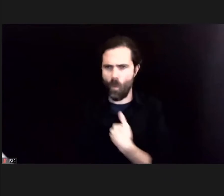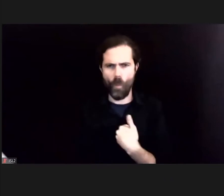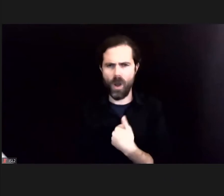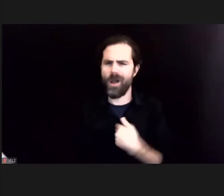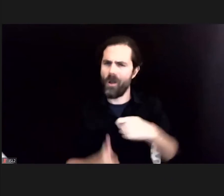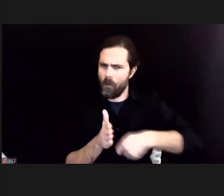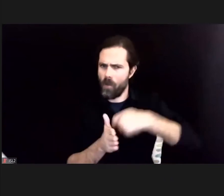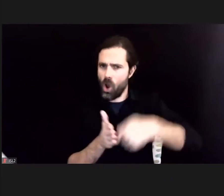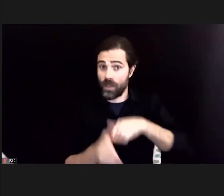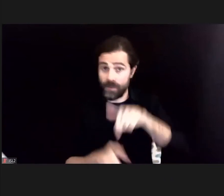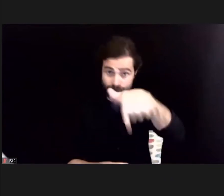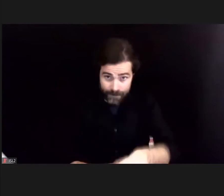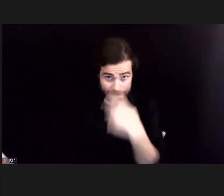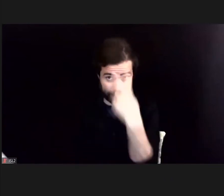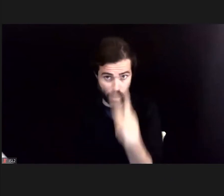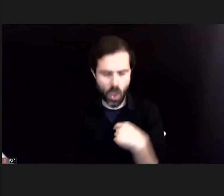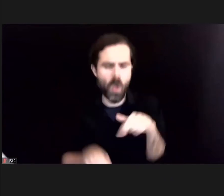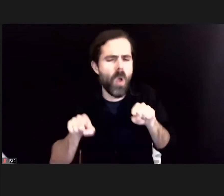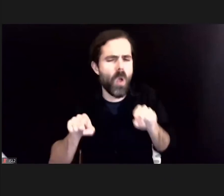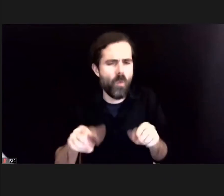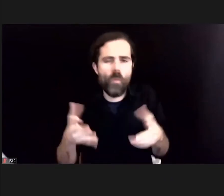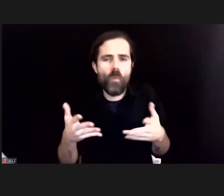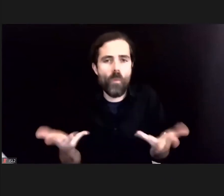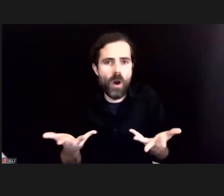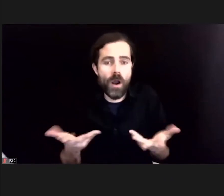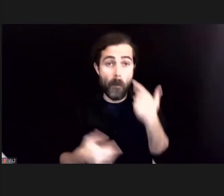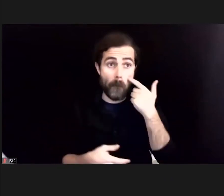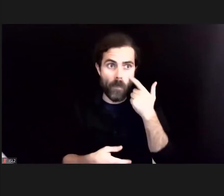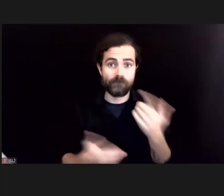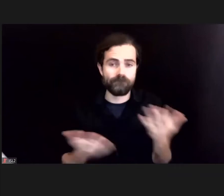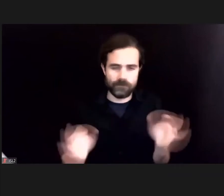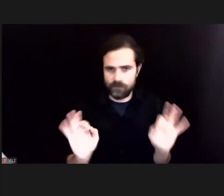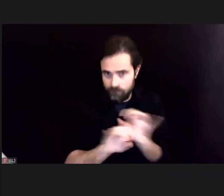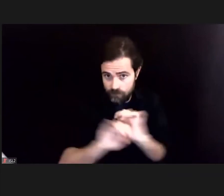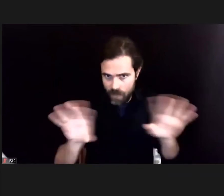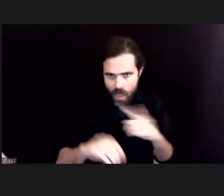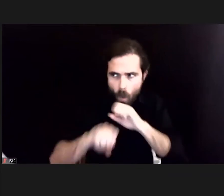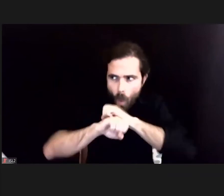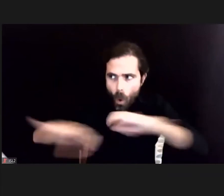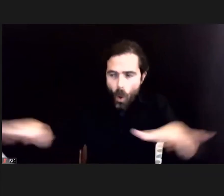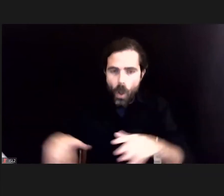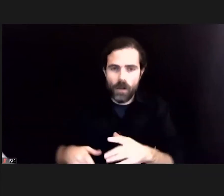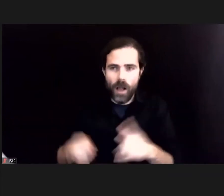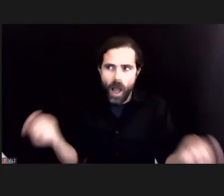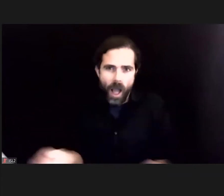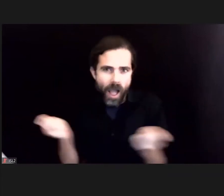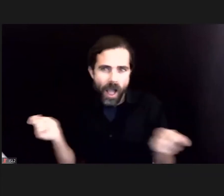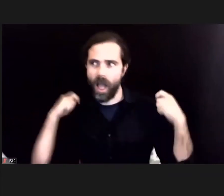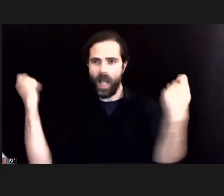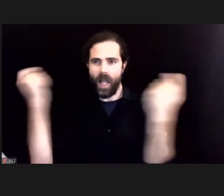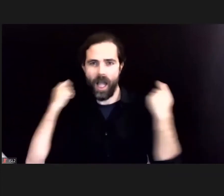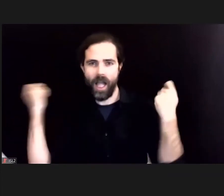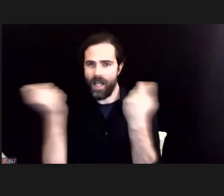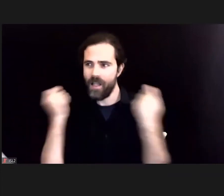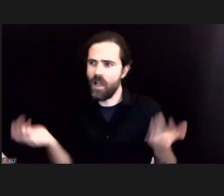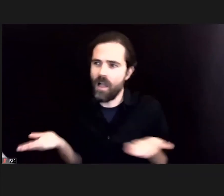obviously to spread the word and to let all our members know, and persons with disabilities all over Europe, about this source of